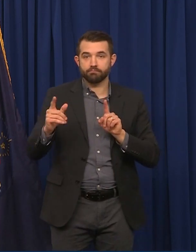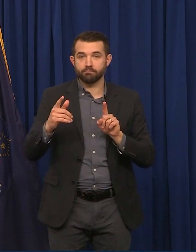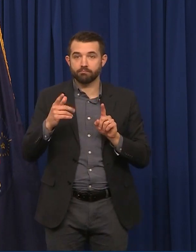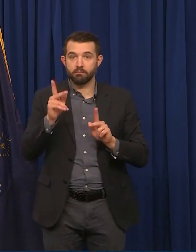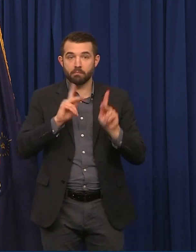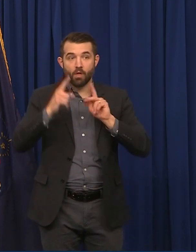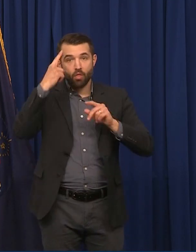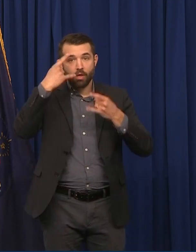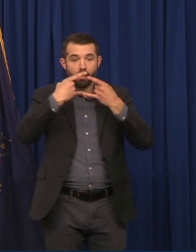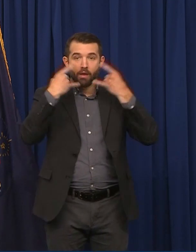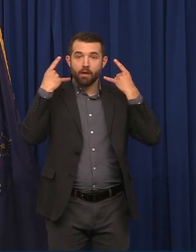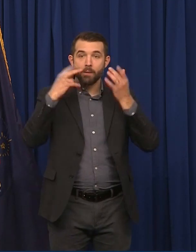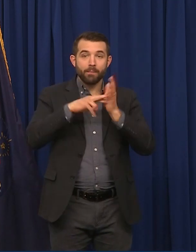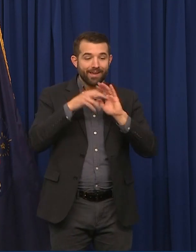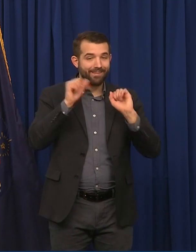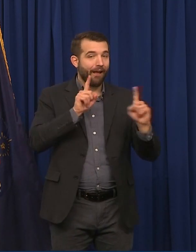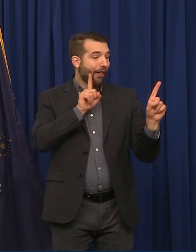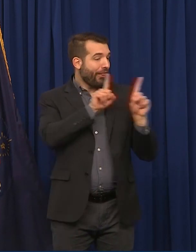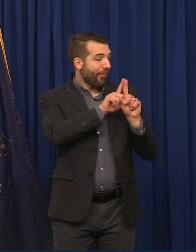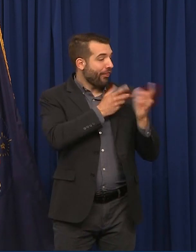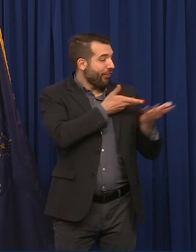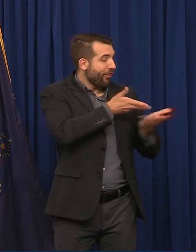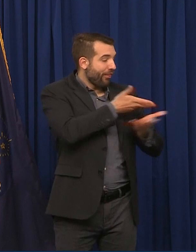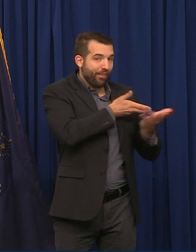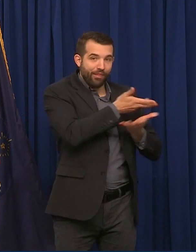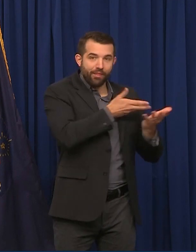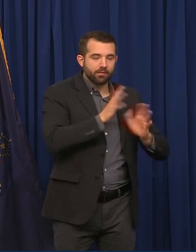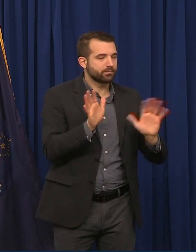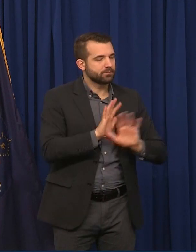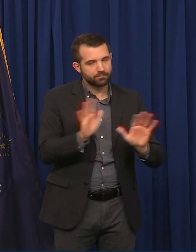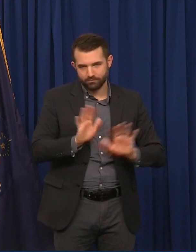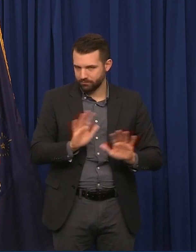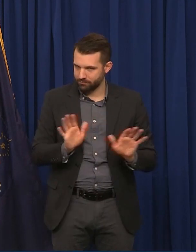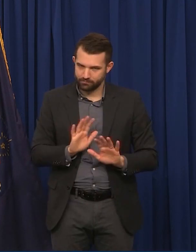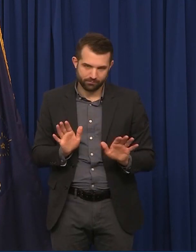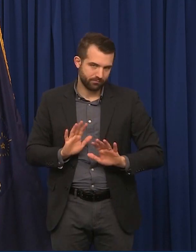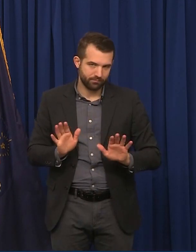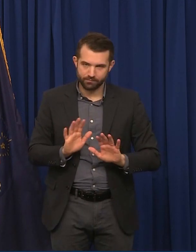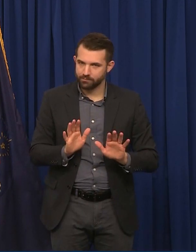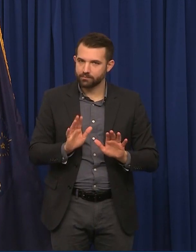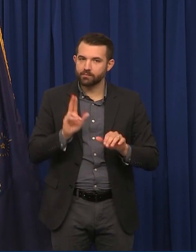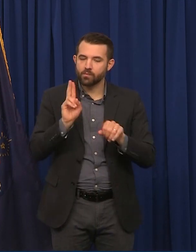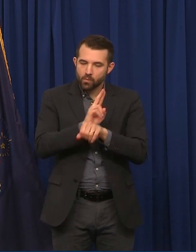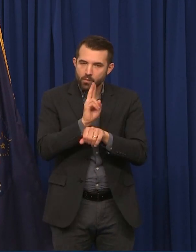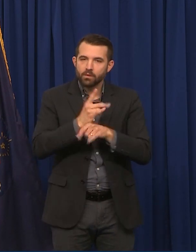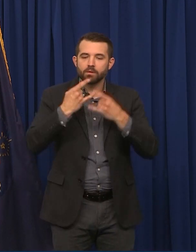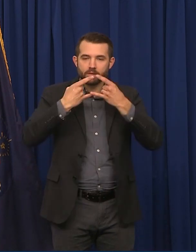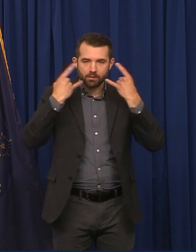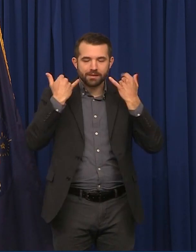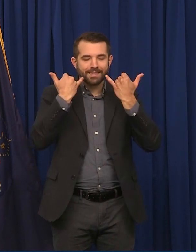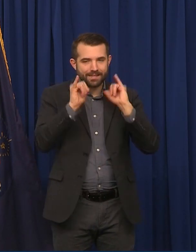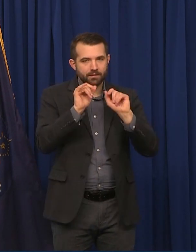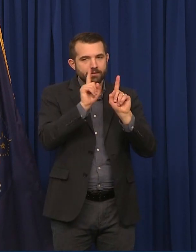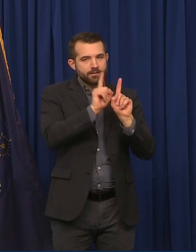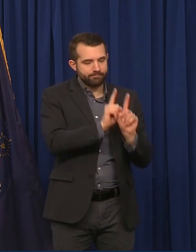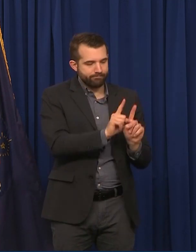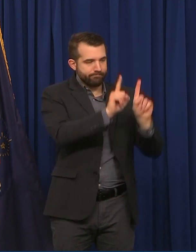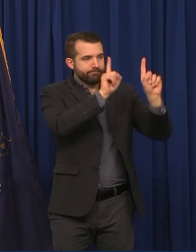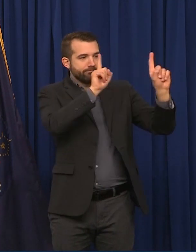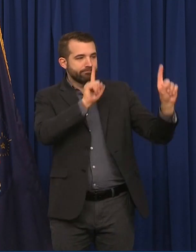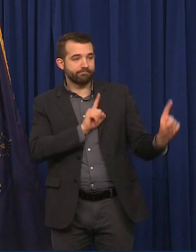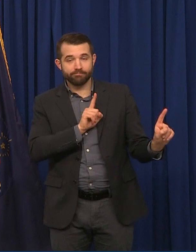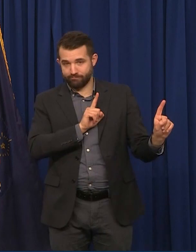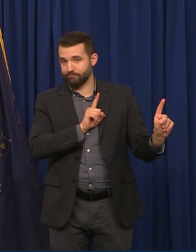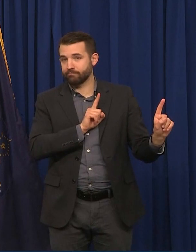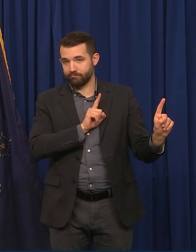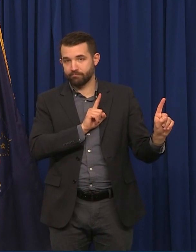cloth mask does not relieve anyone of the obligation of maintaining distance from others, avoiding crowds, so on and